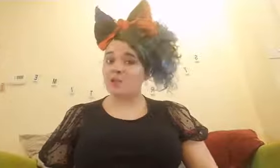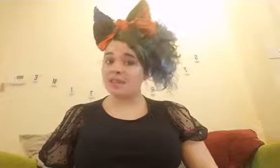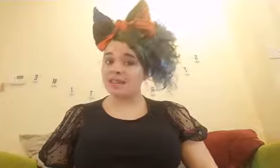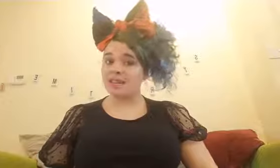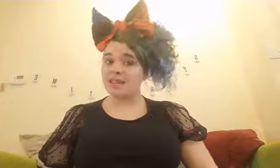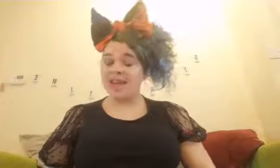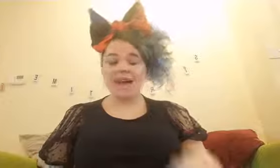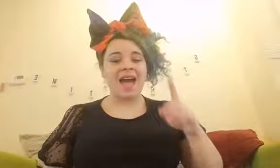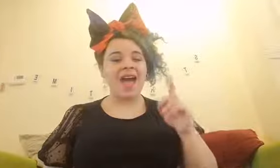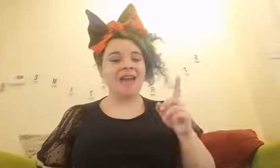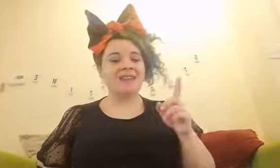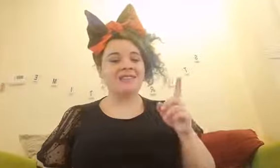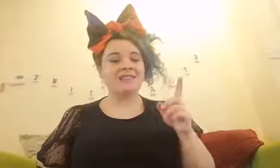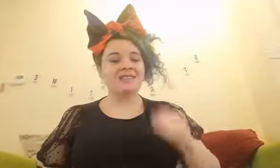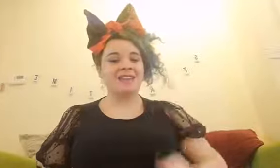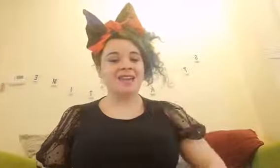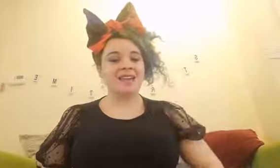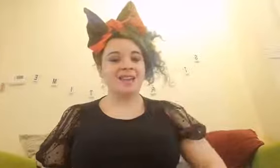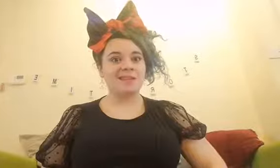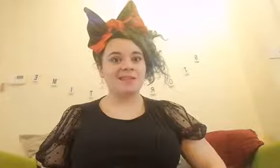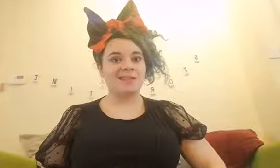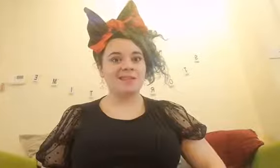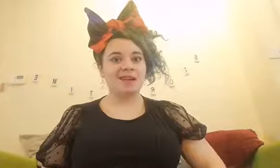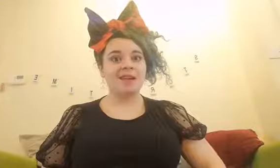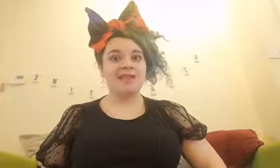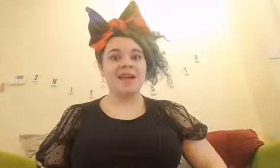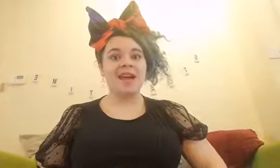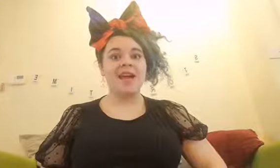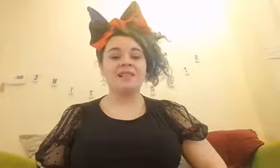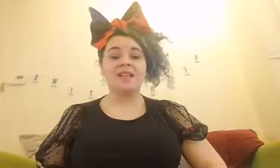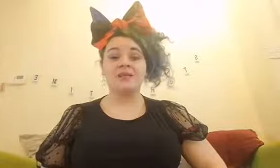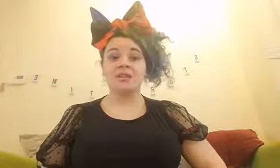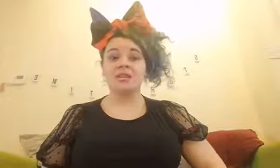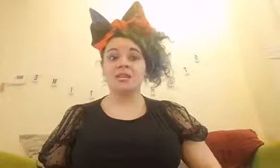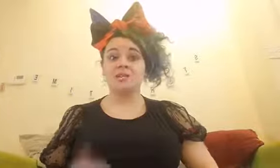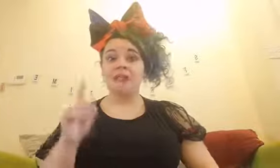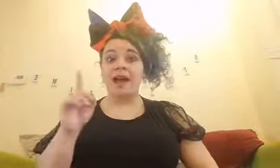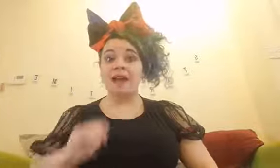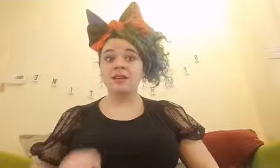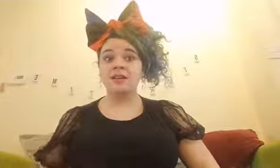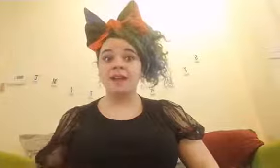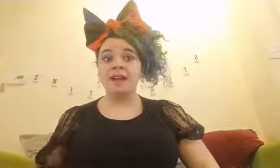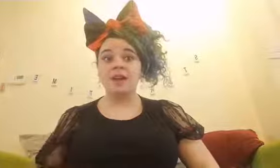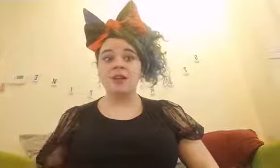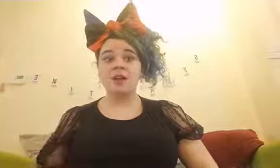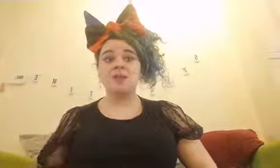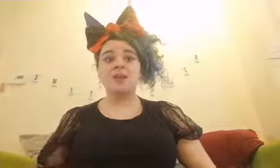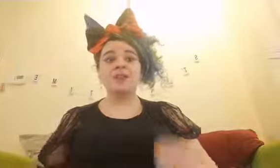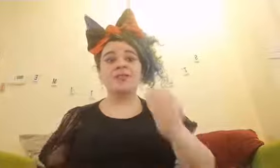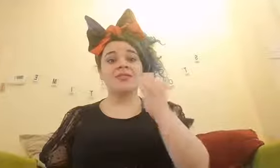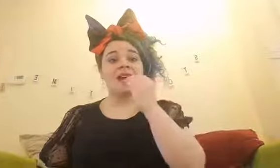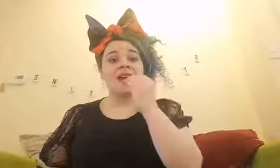broccoli and they ate their pizza. They had their fish and chips and their Nando's. They